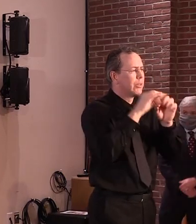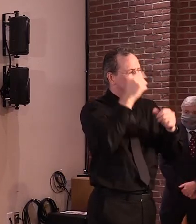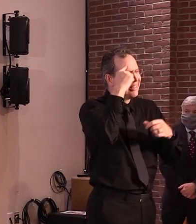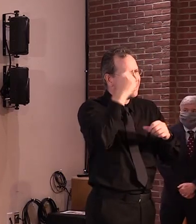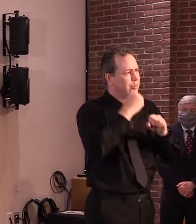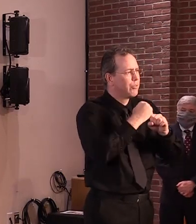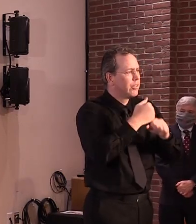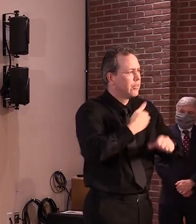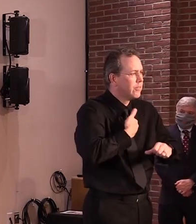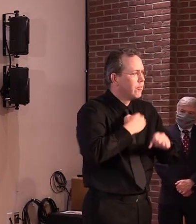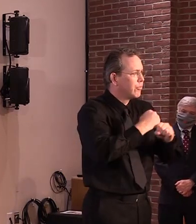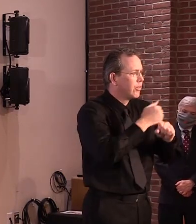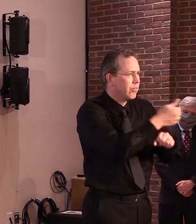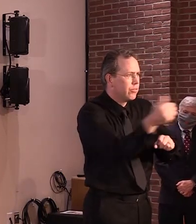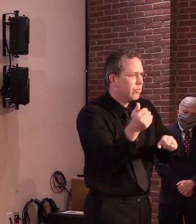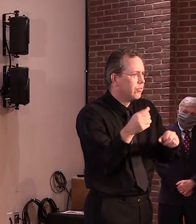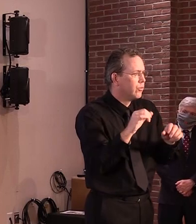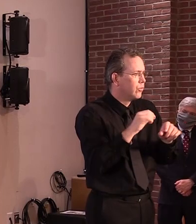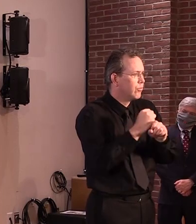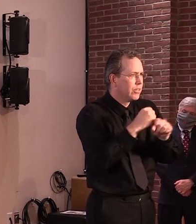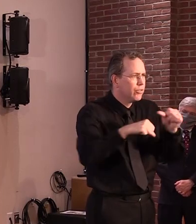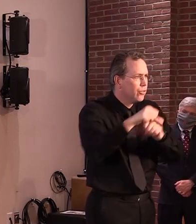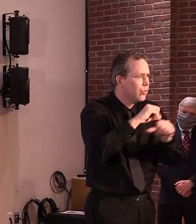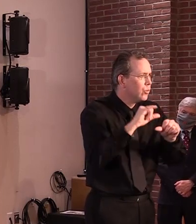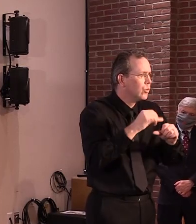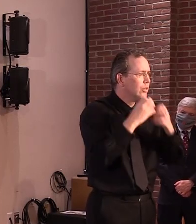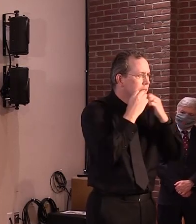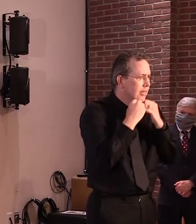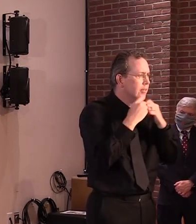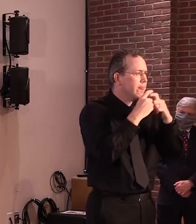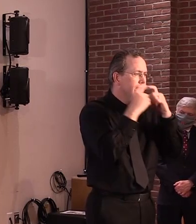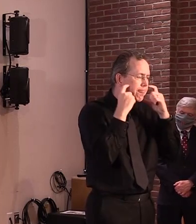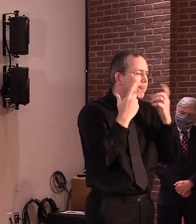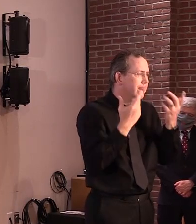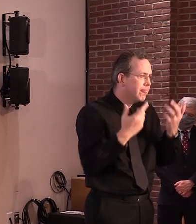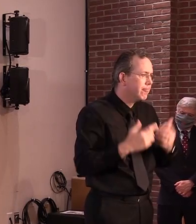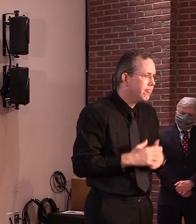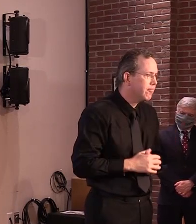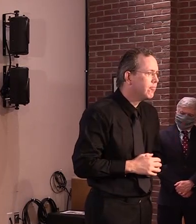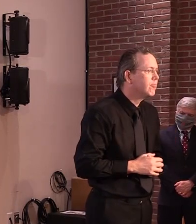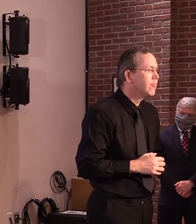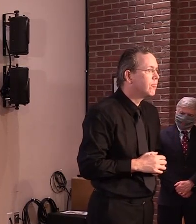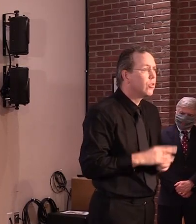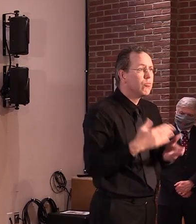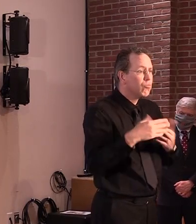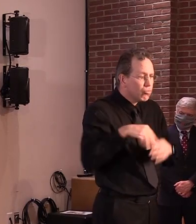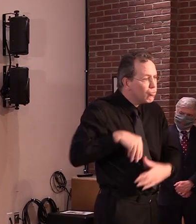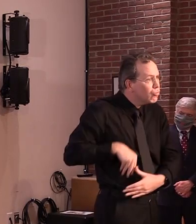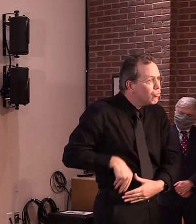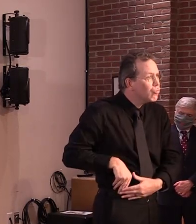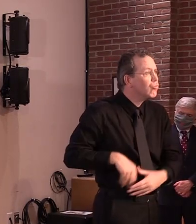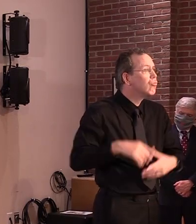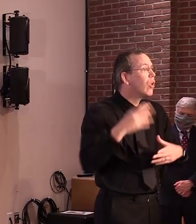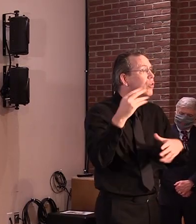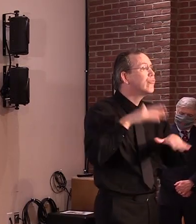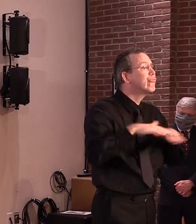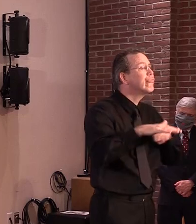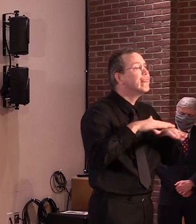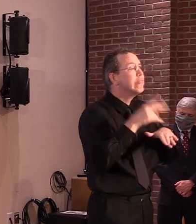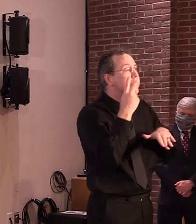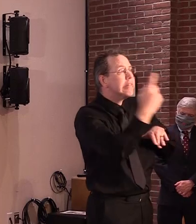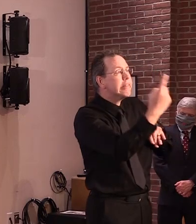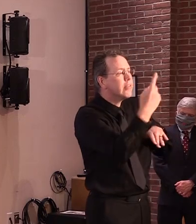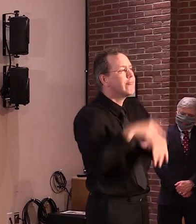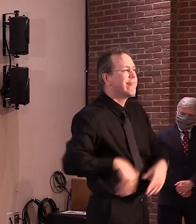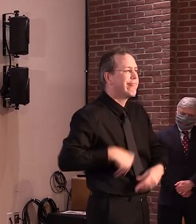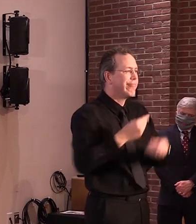time this question comes up, and always have it with you, even if you don't need to be wearing it moment to moment while you're outside.